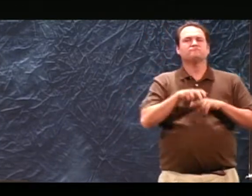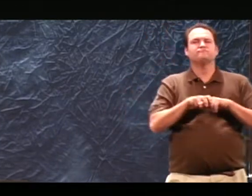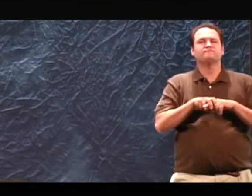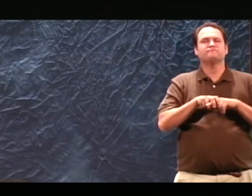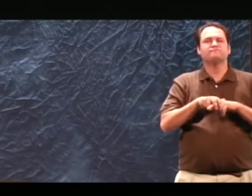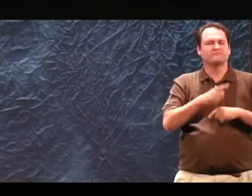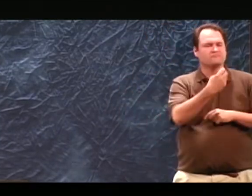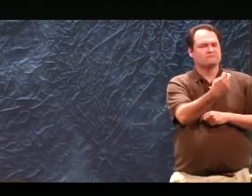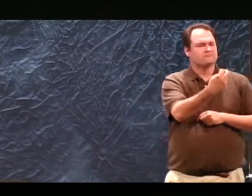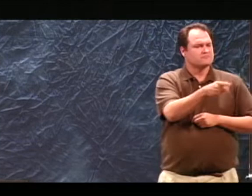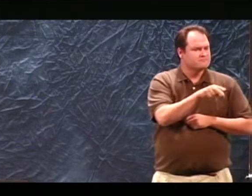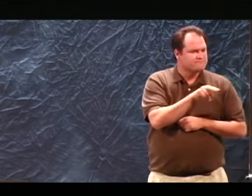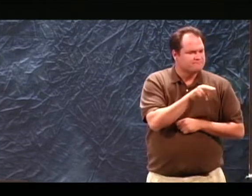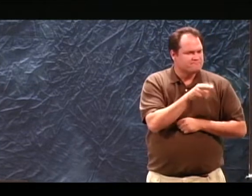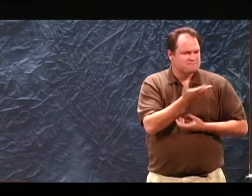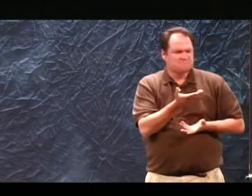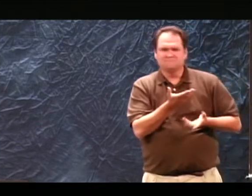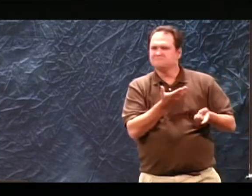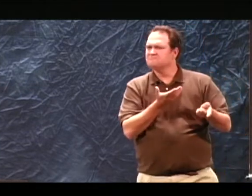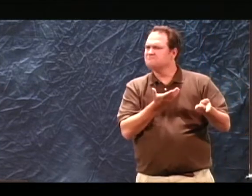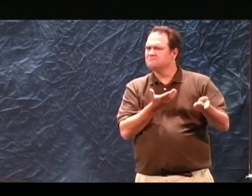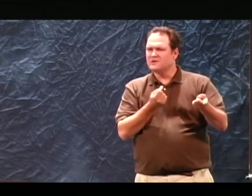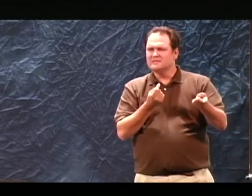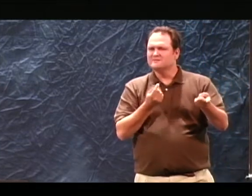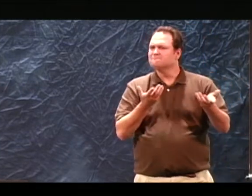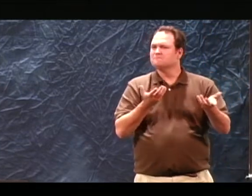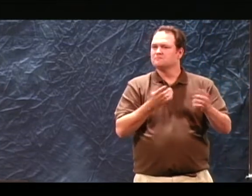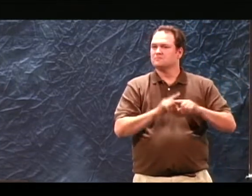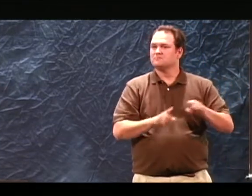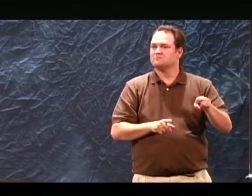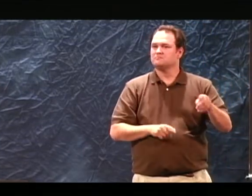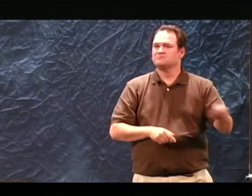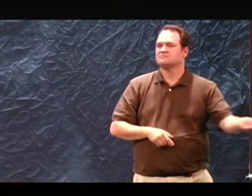needs them even though we don't know what they're doing